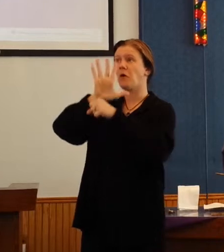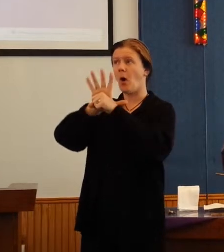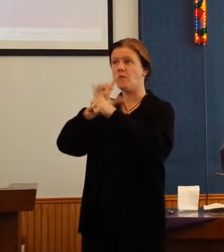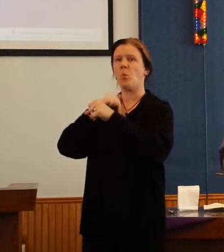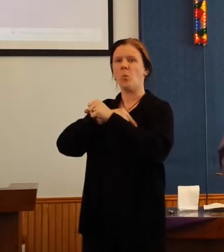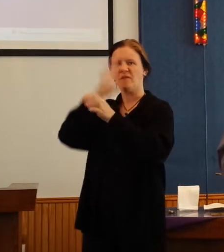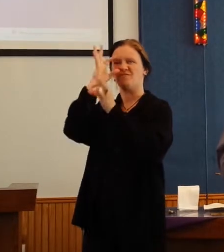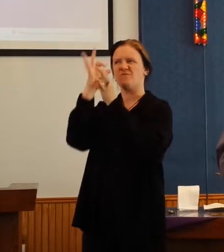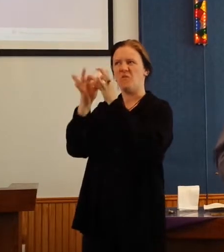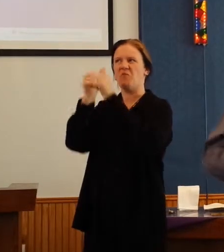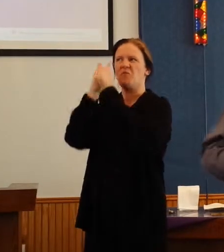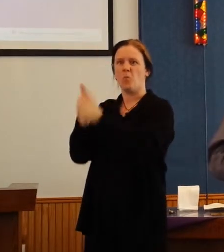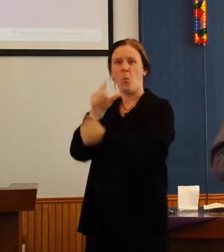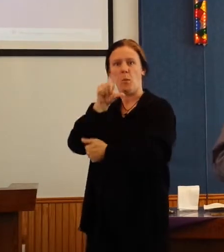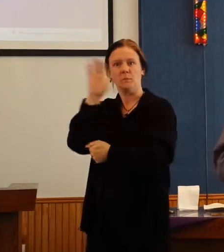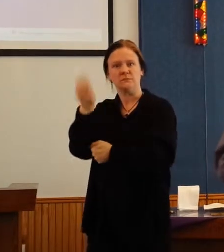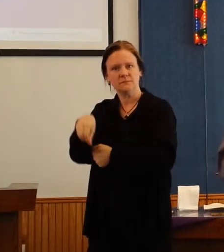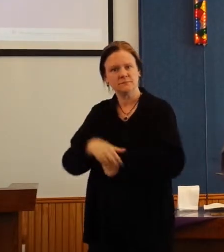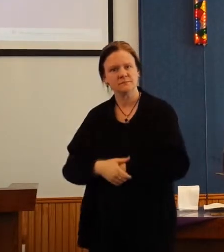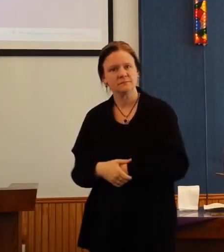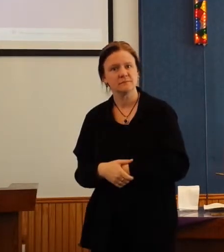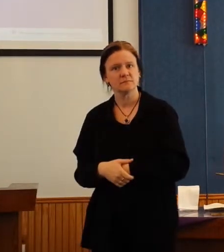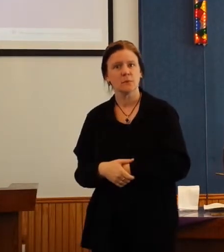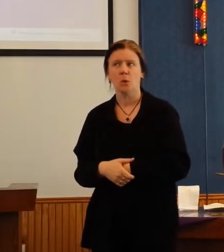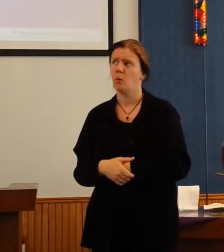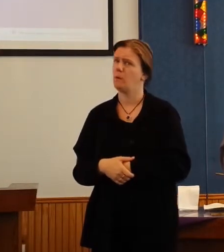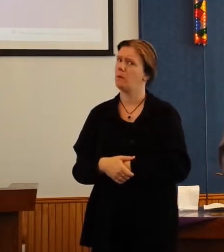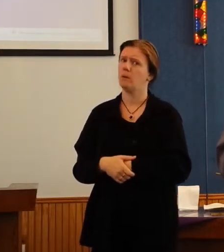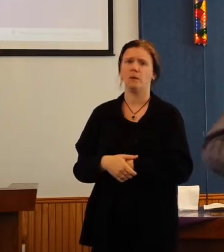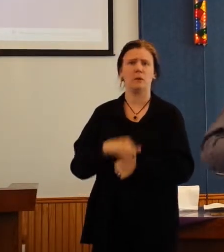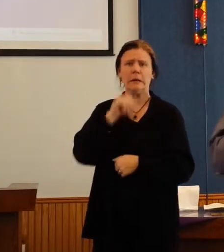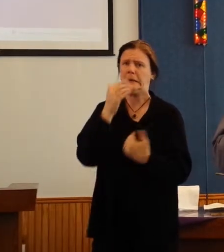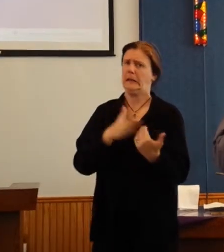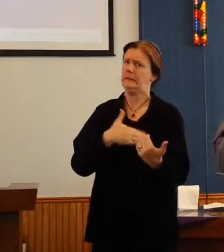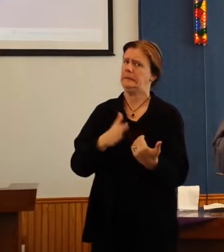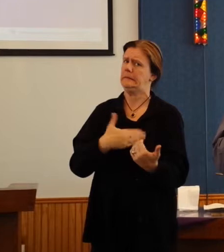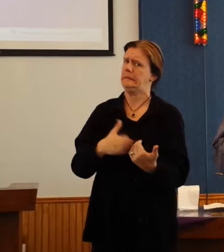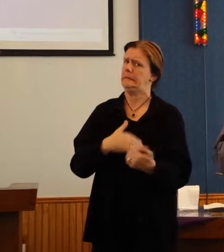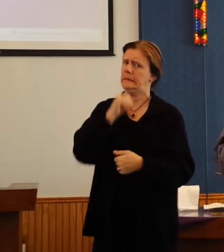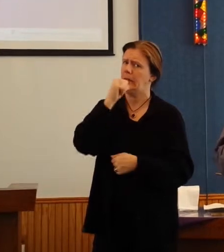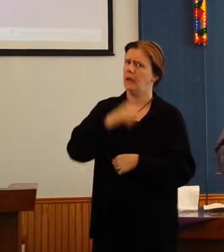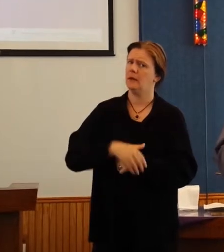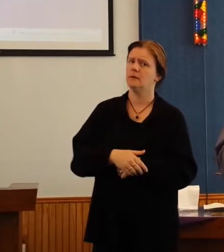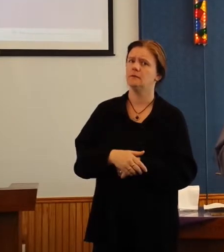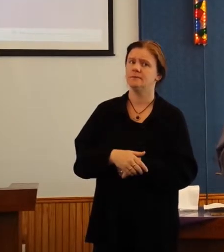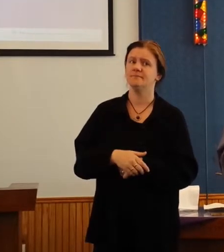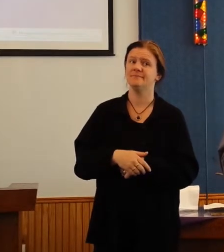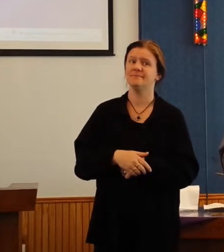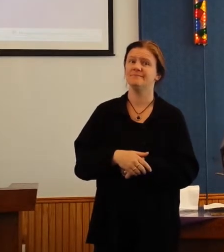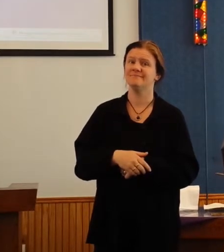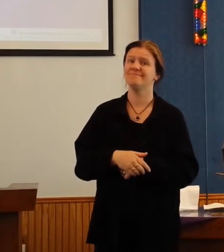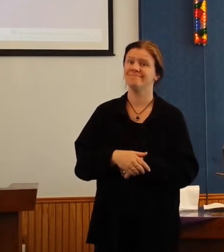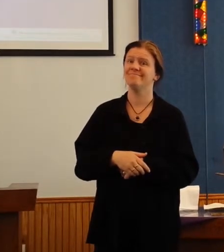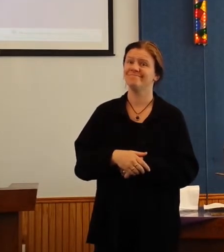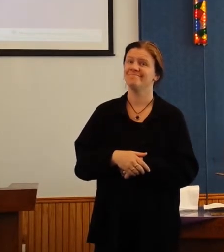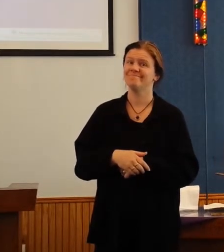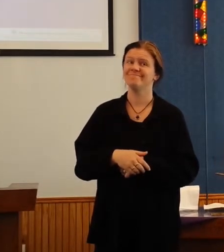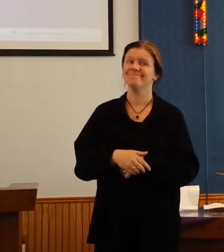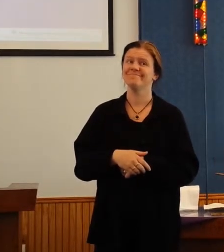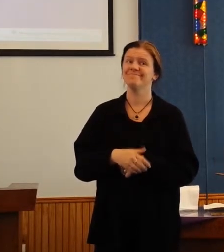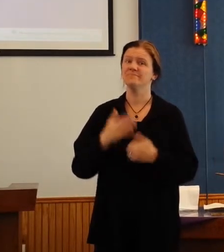the time. That's a tall order. And you know, I say that to you all, looking at my life